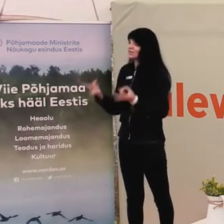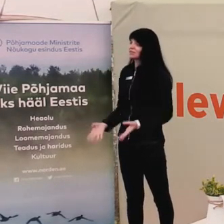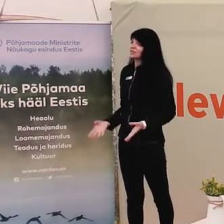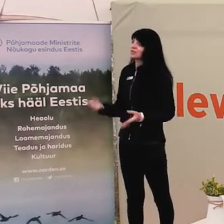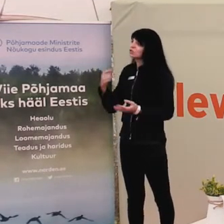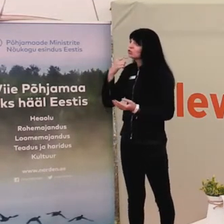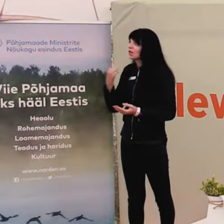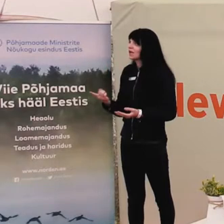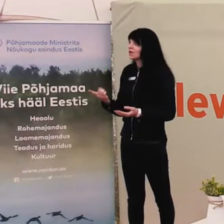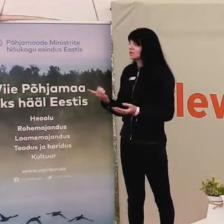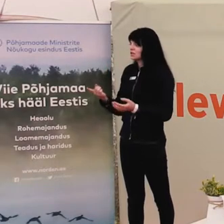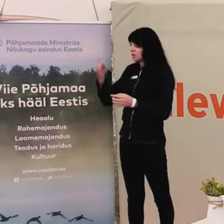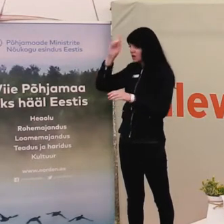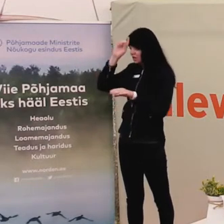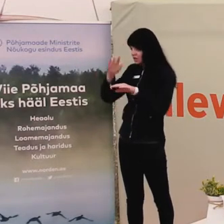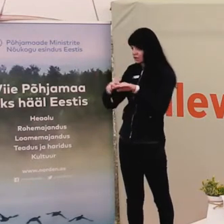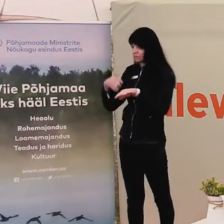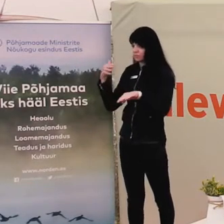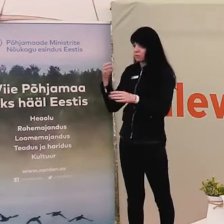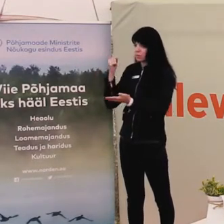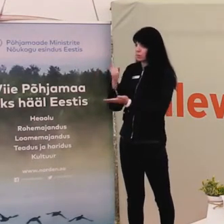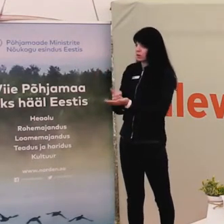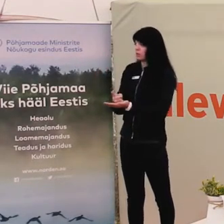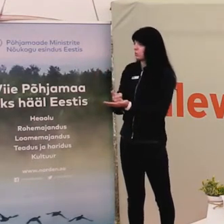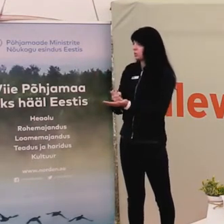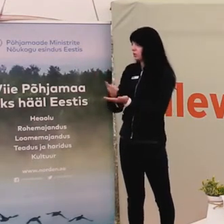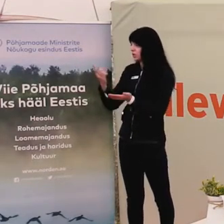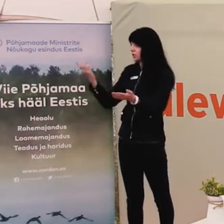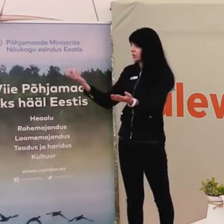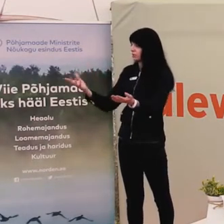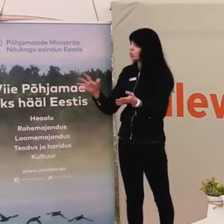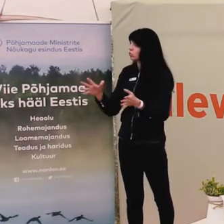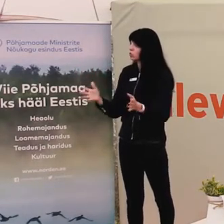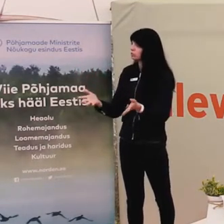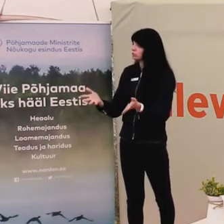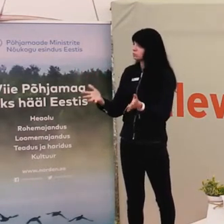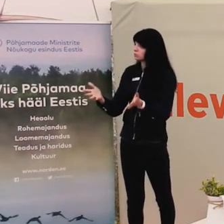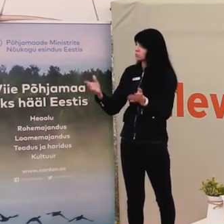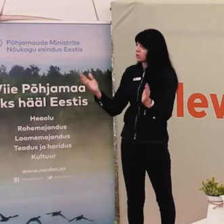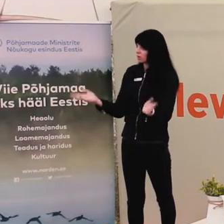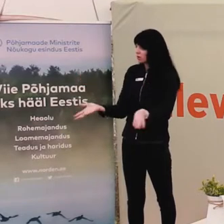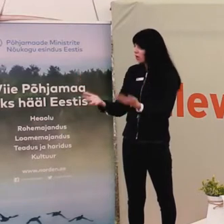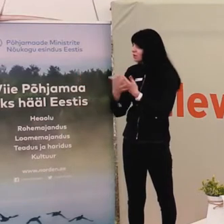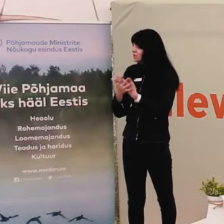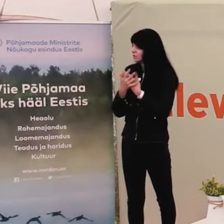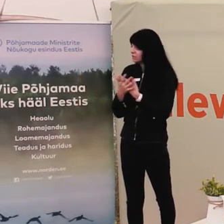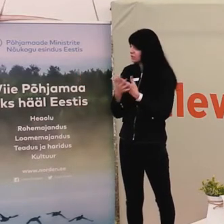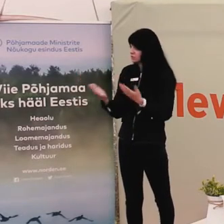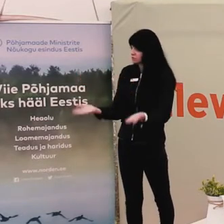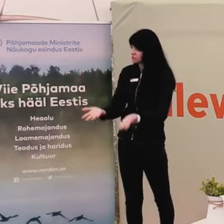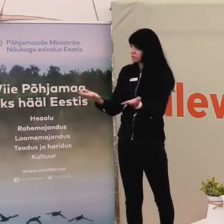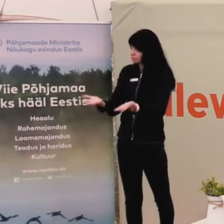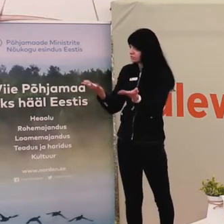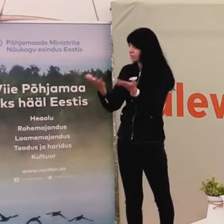But rather saying that, should government take more proactive role in really regulating what's going on in the